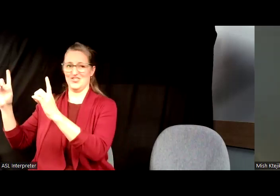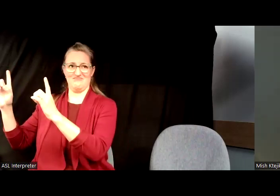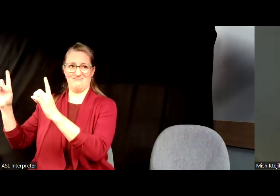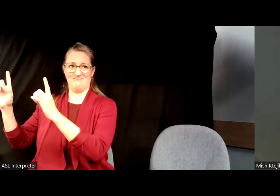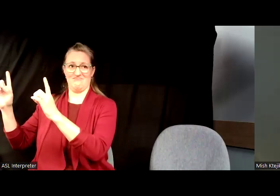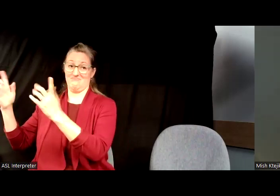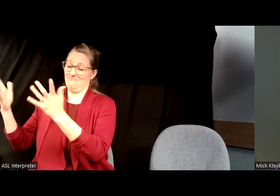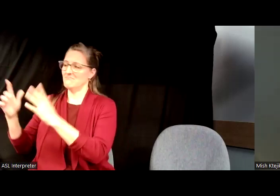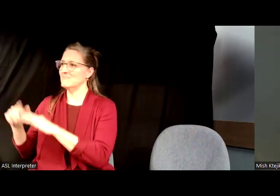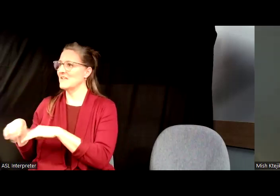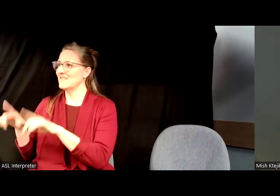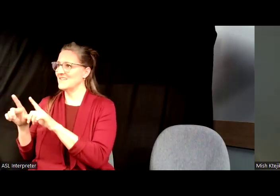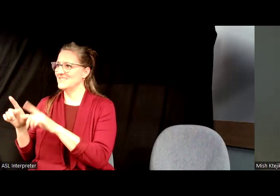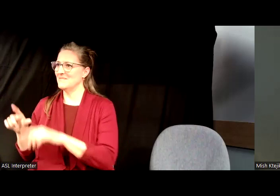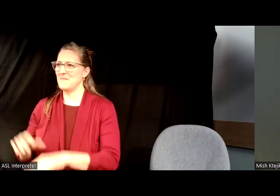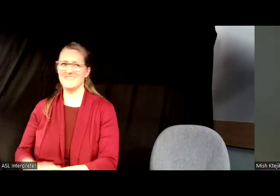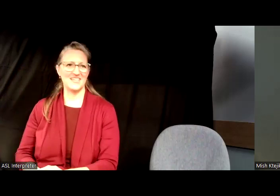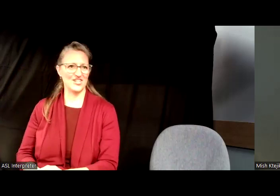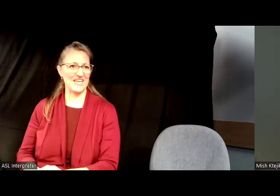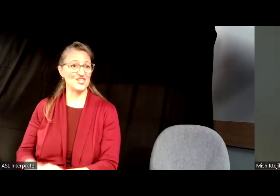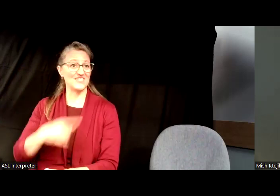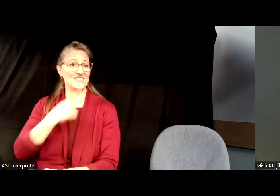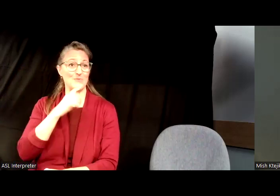So this is where,